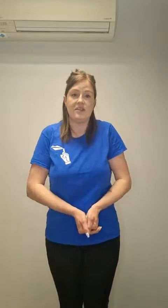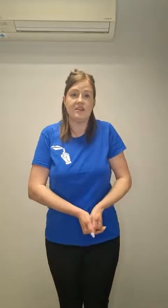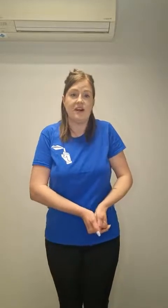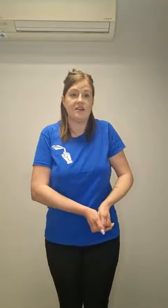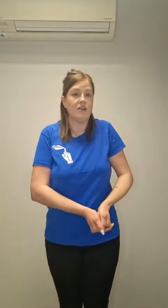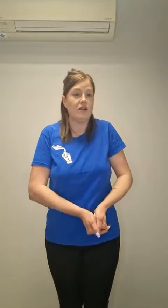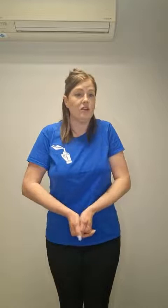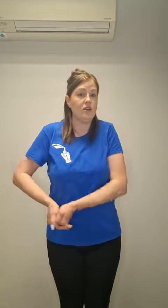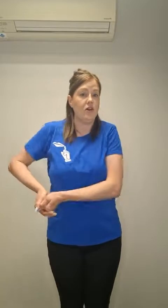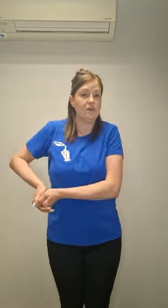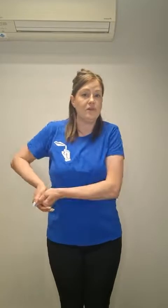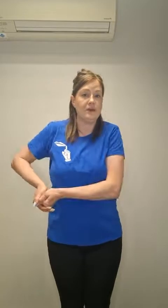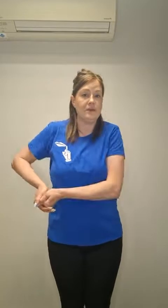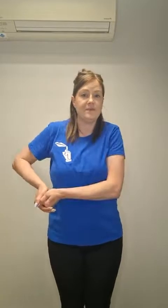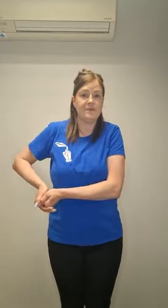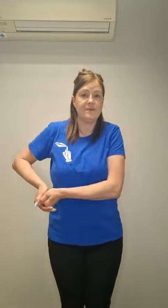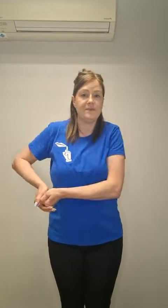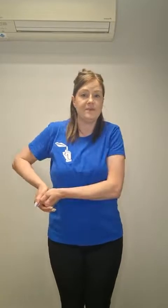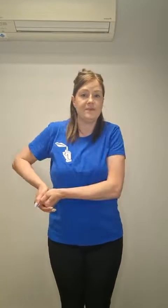side. Golf.